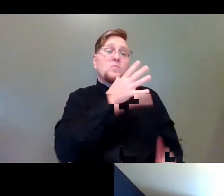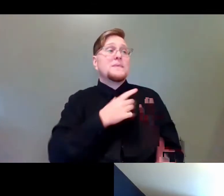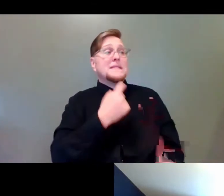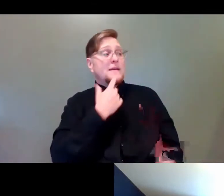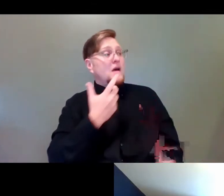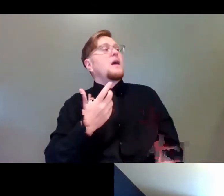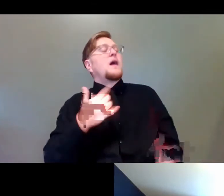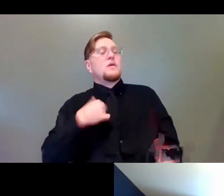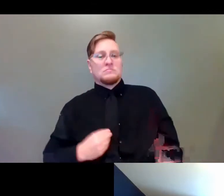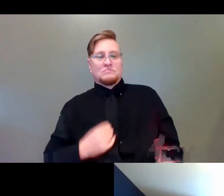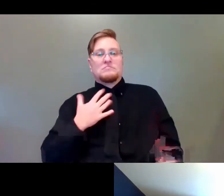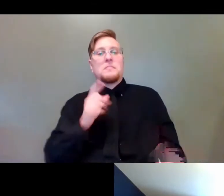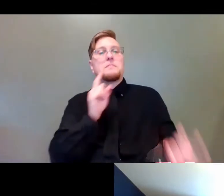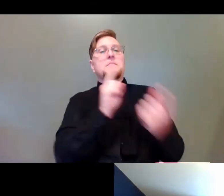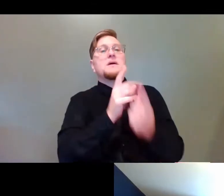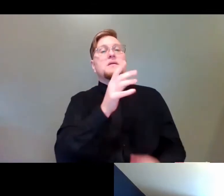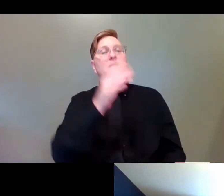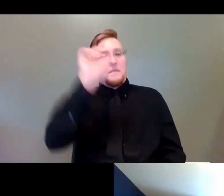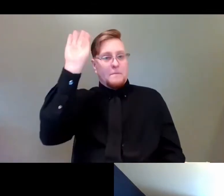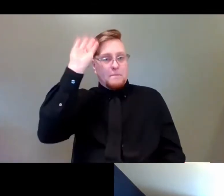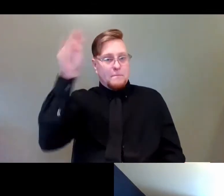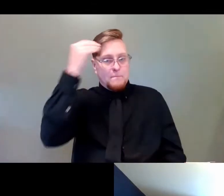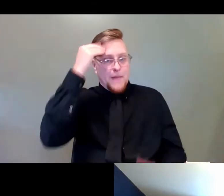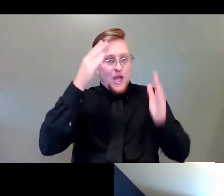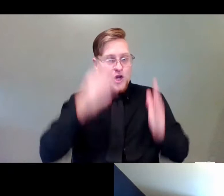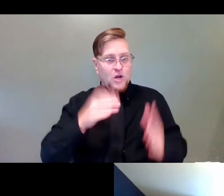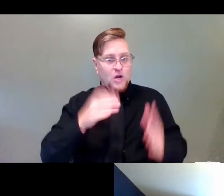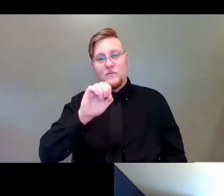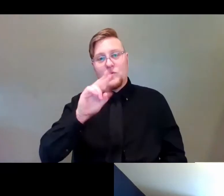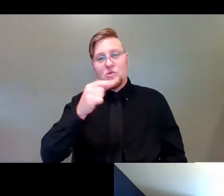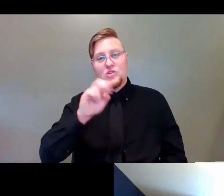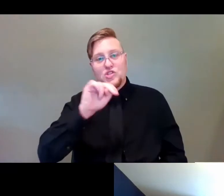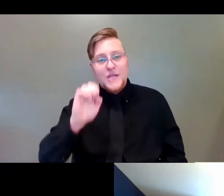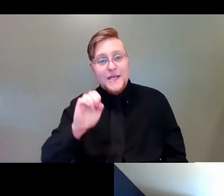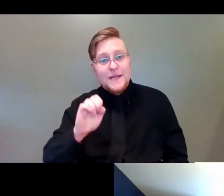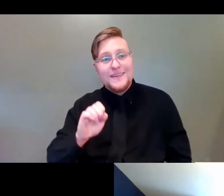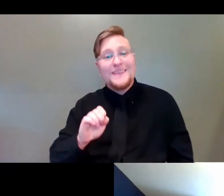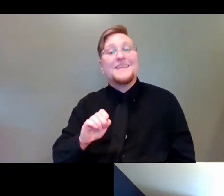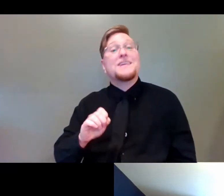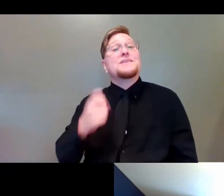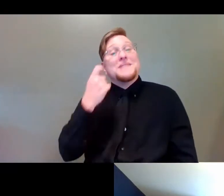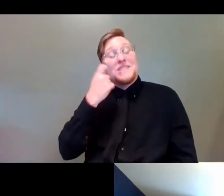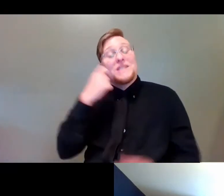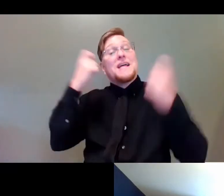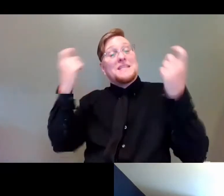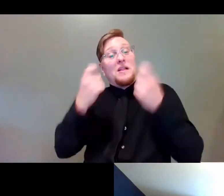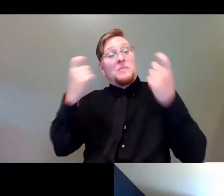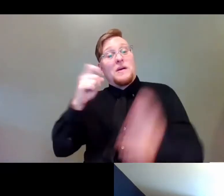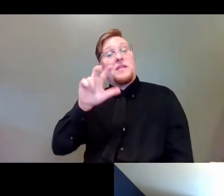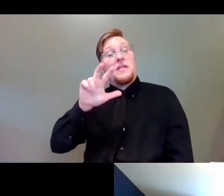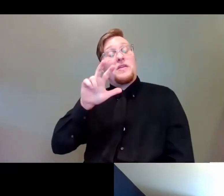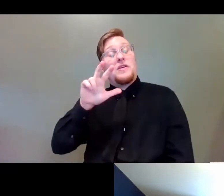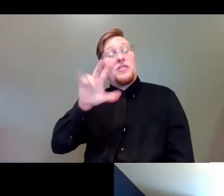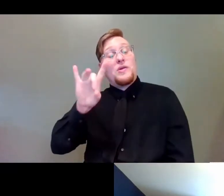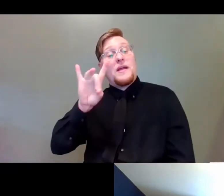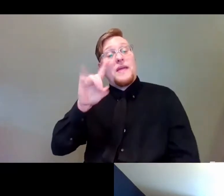Eugene. For some women, it was learning. We just celebrated the 30th anniversary of the ADA, watching that film of